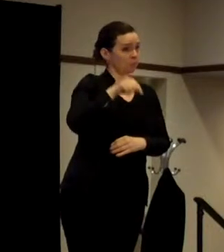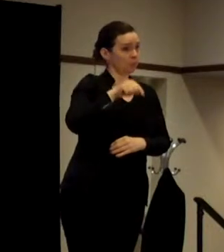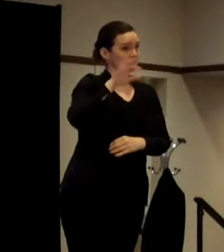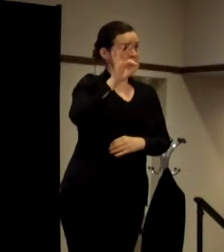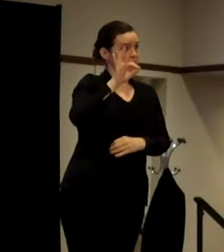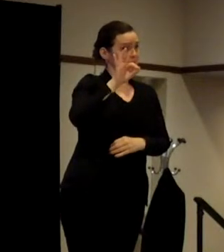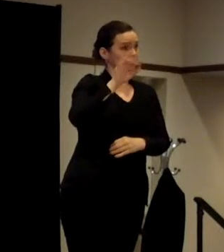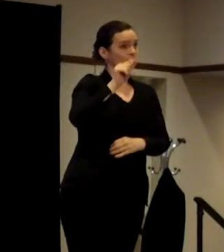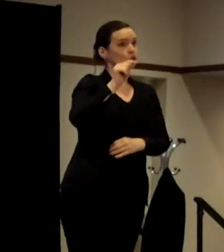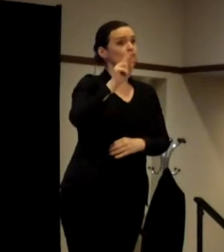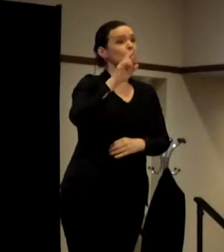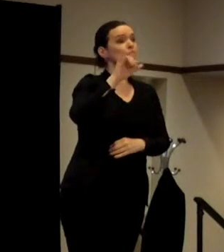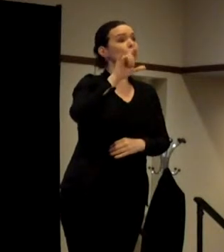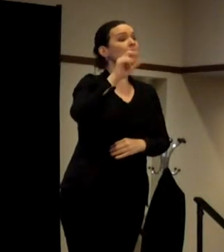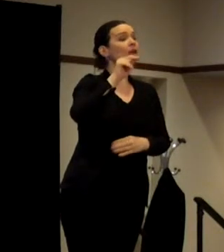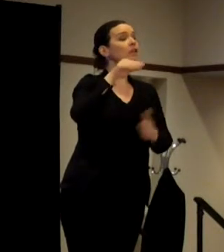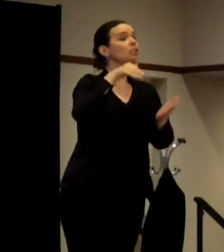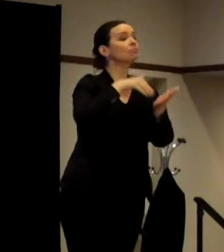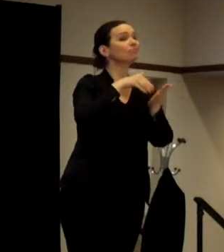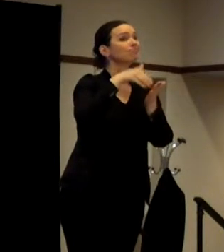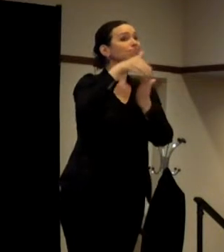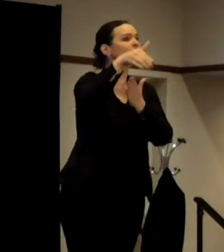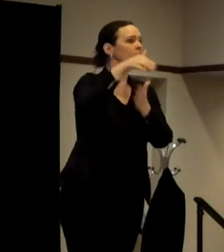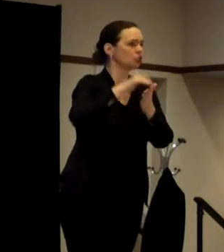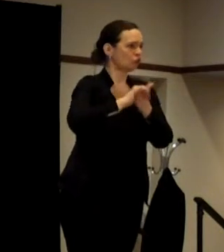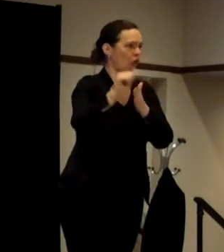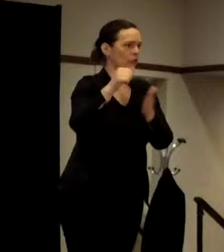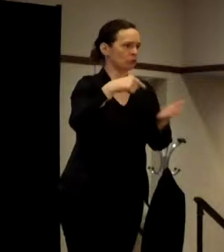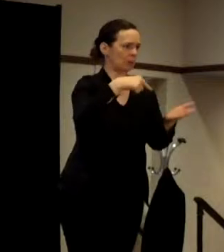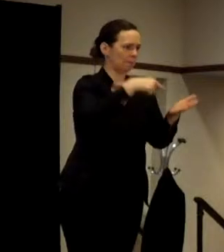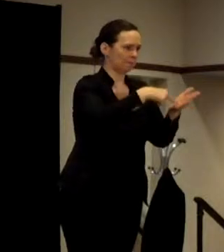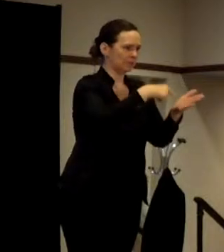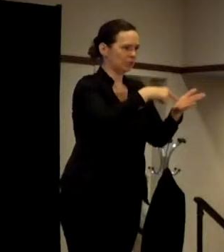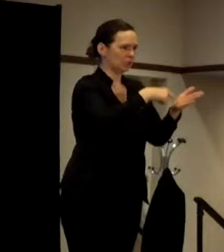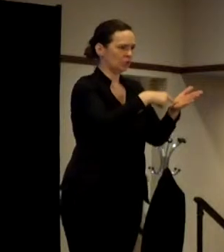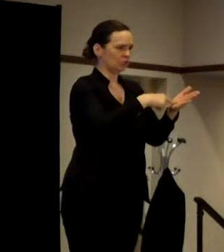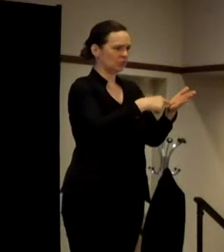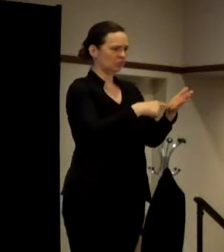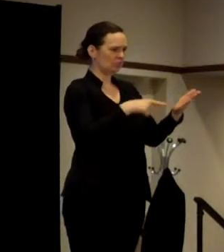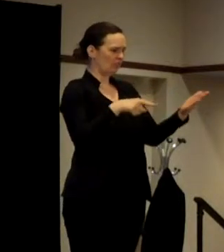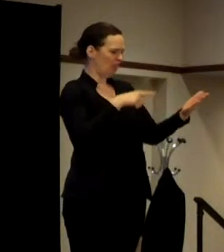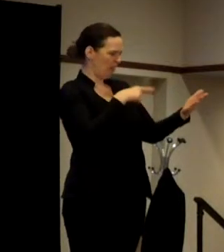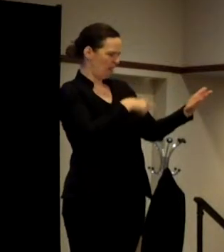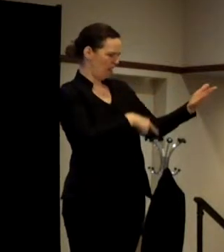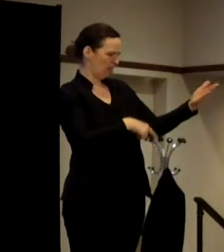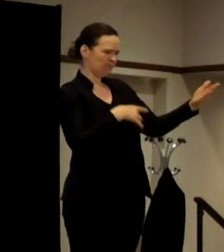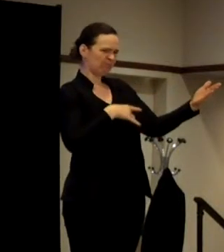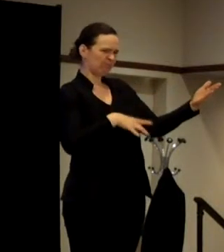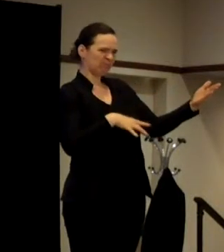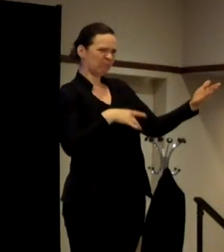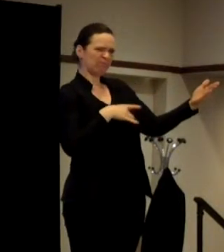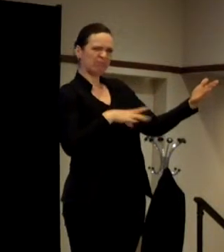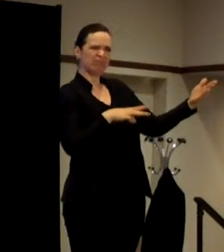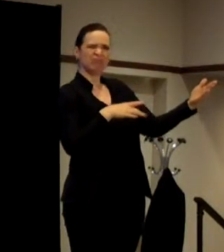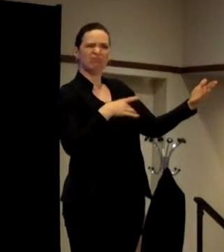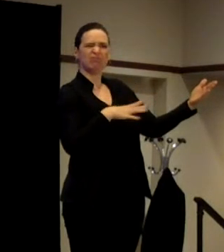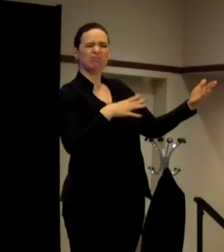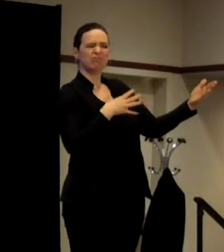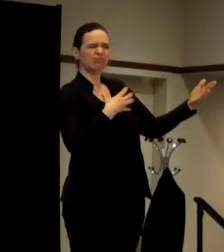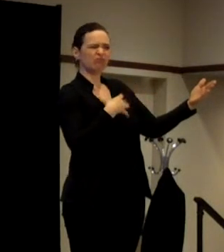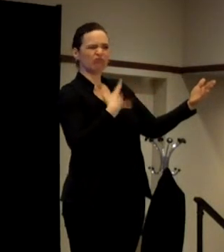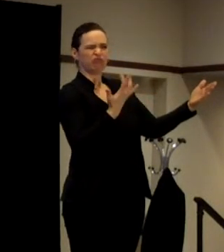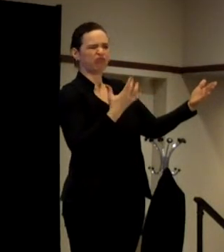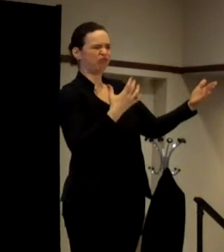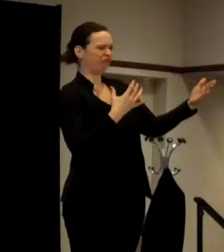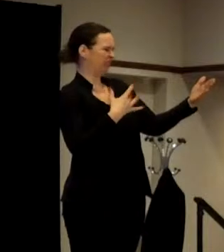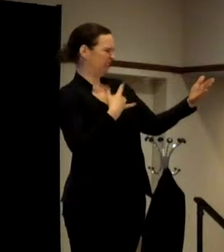that people don't like, and that there wasn't a lot of agreement on